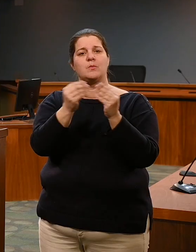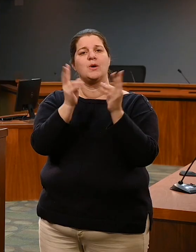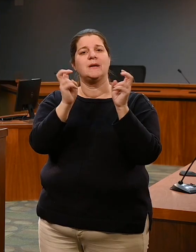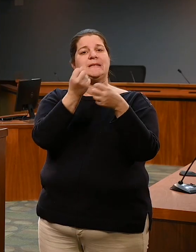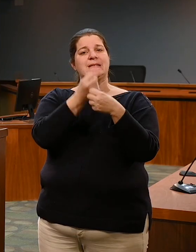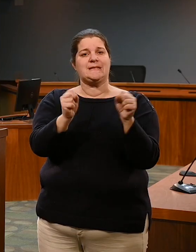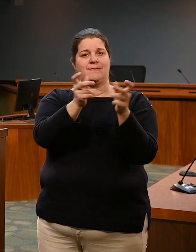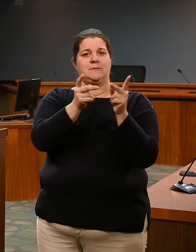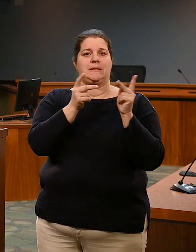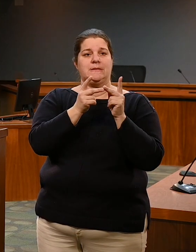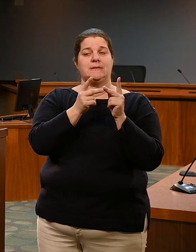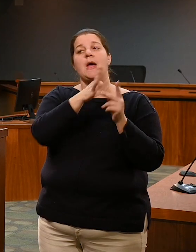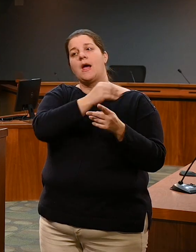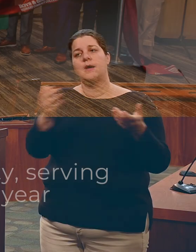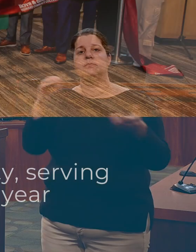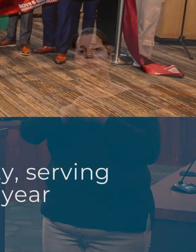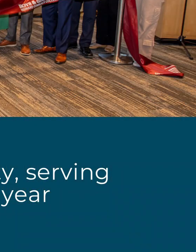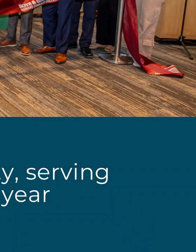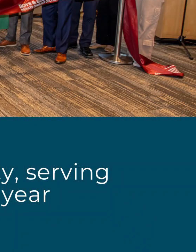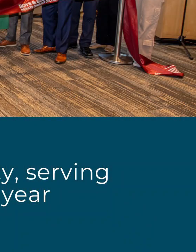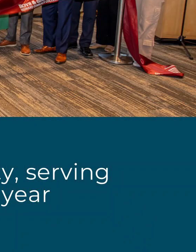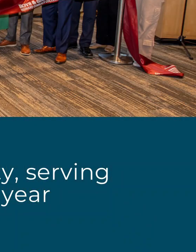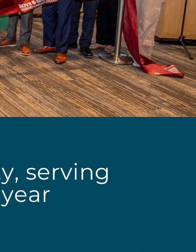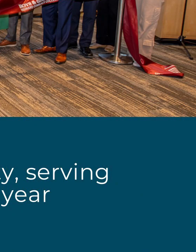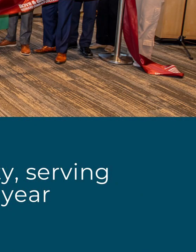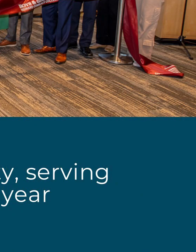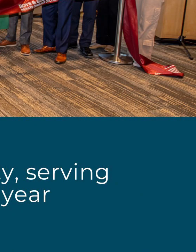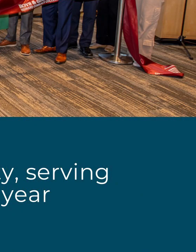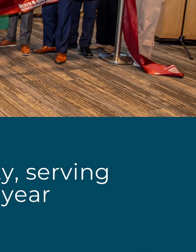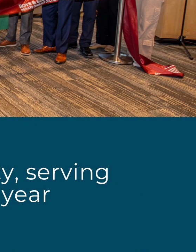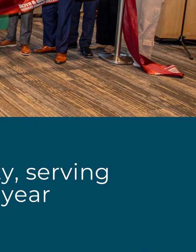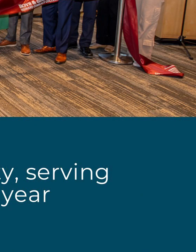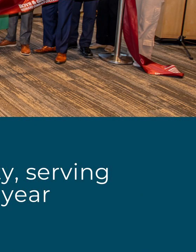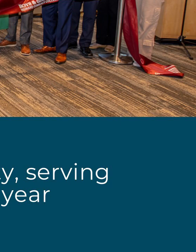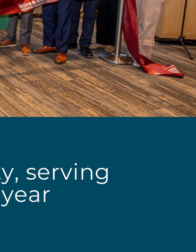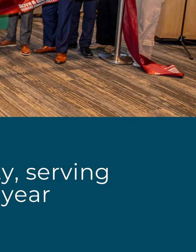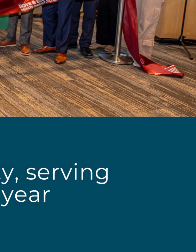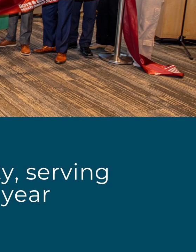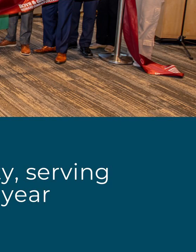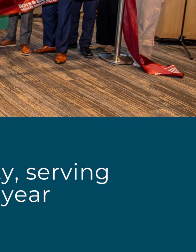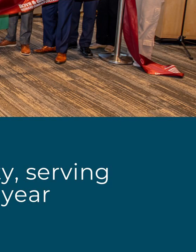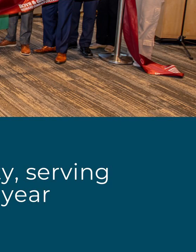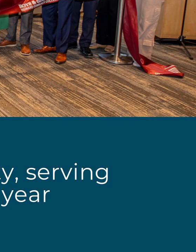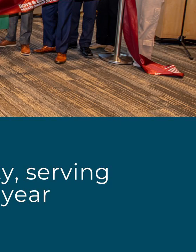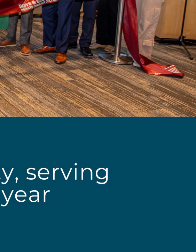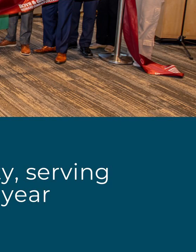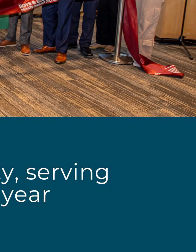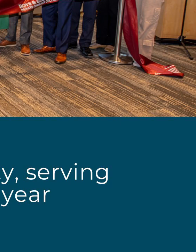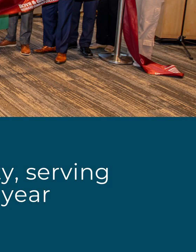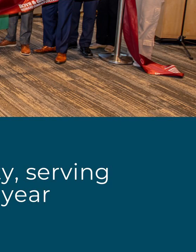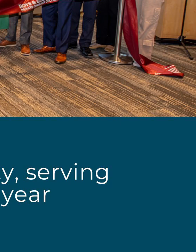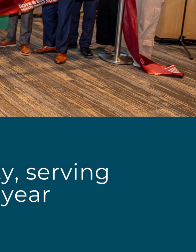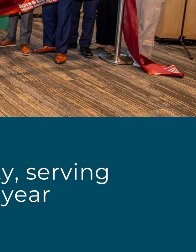spaces, and in partnership with the Boys and Girls Clubs, we now have 3 club locations